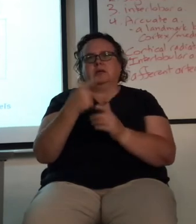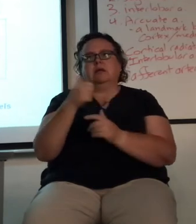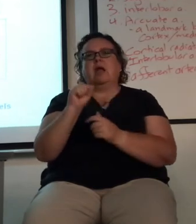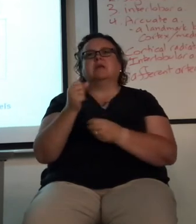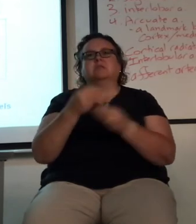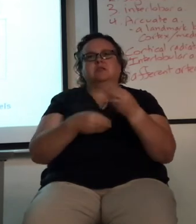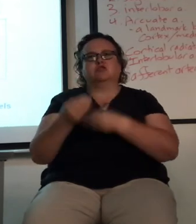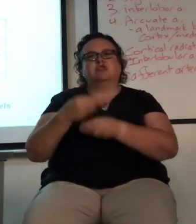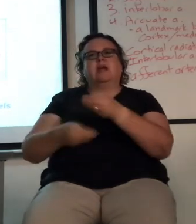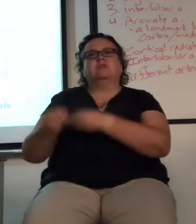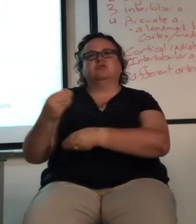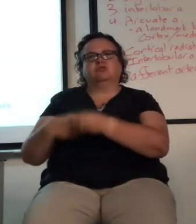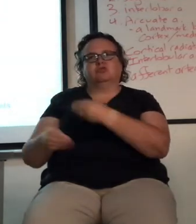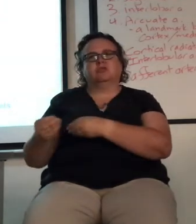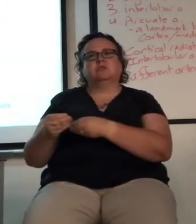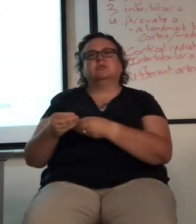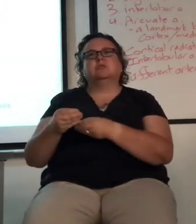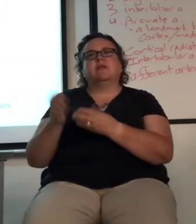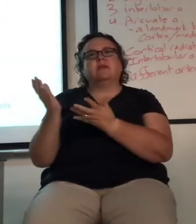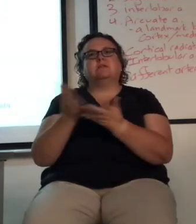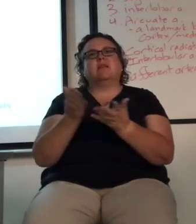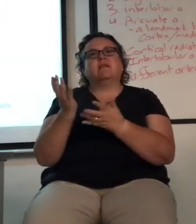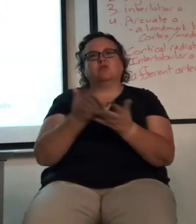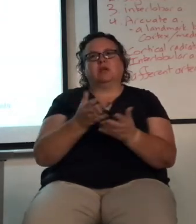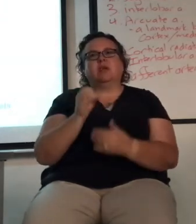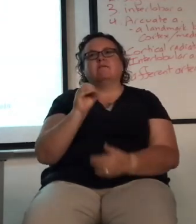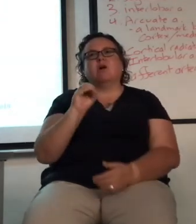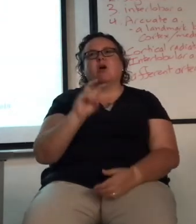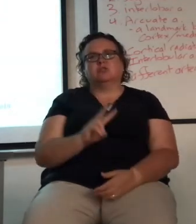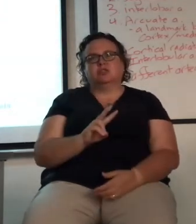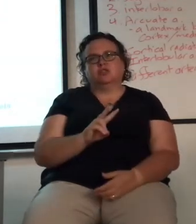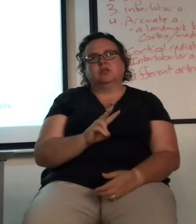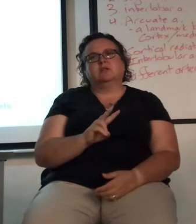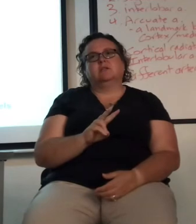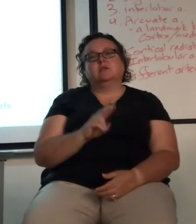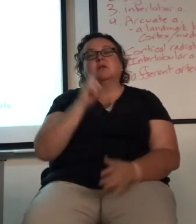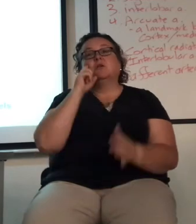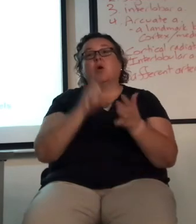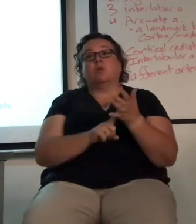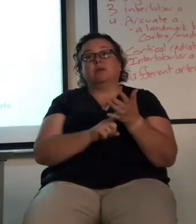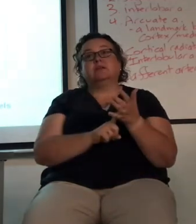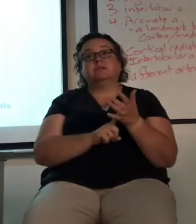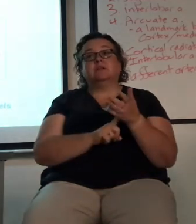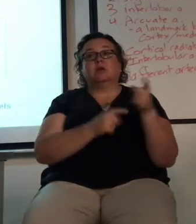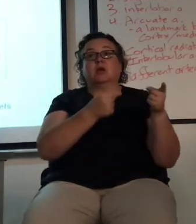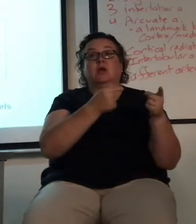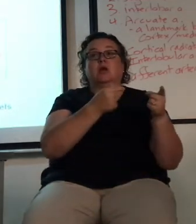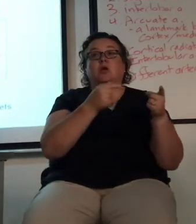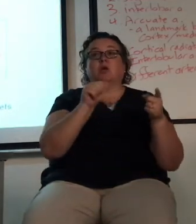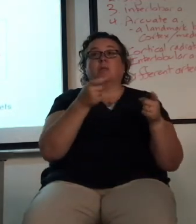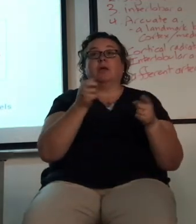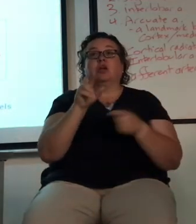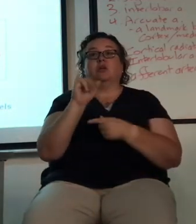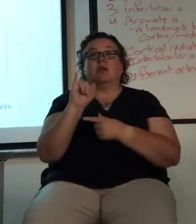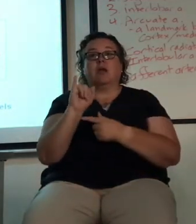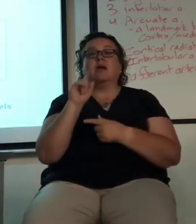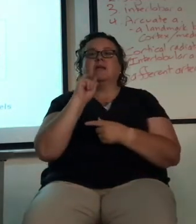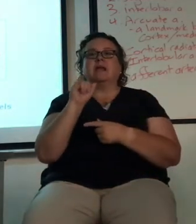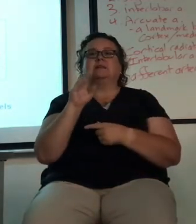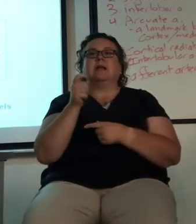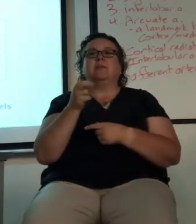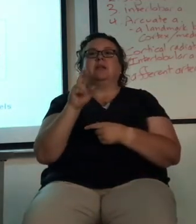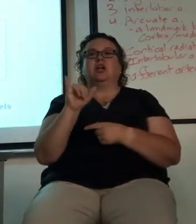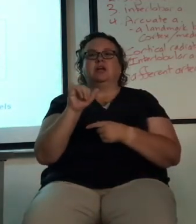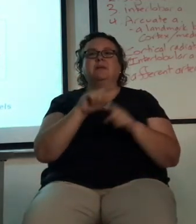yeah. The delivery of oxygen. Notice how you have glomeruli, which are capillaries, but they